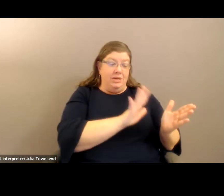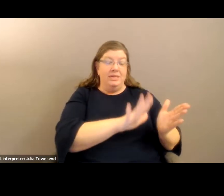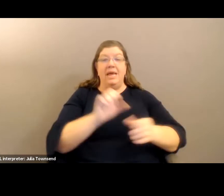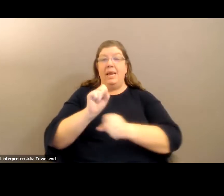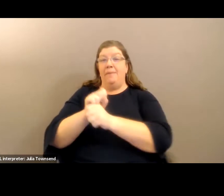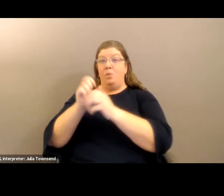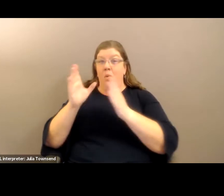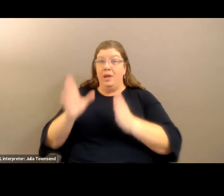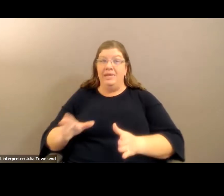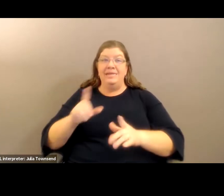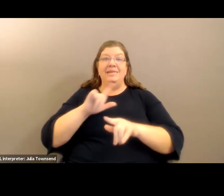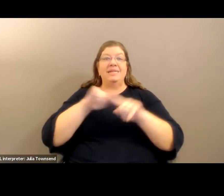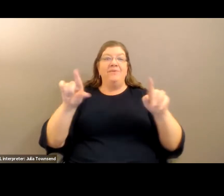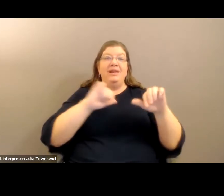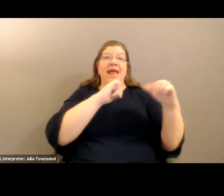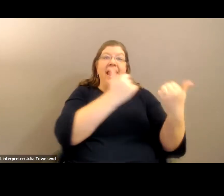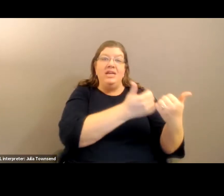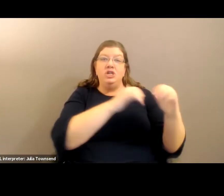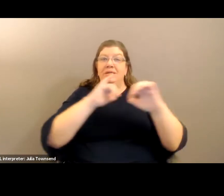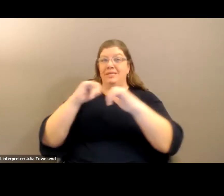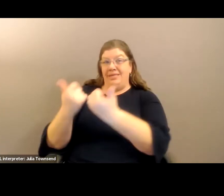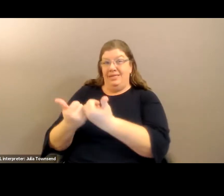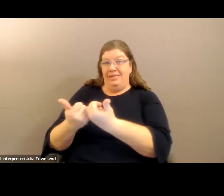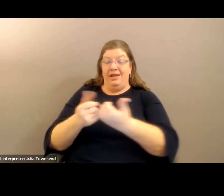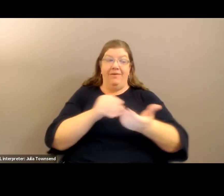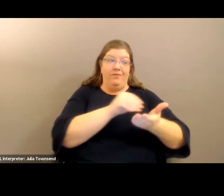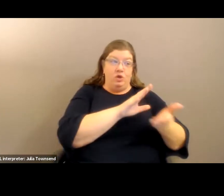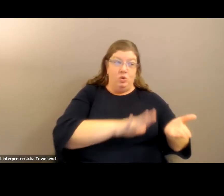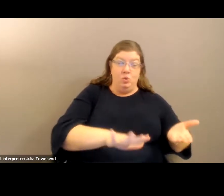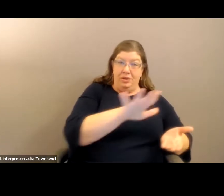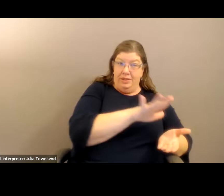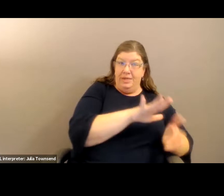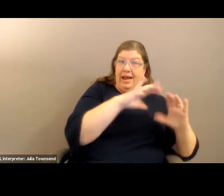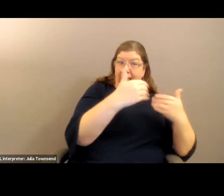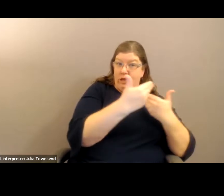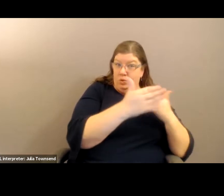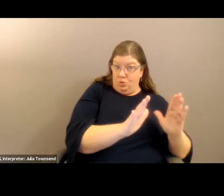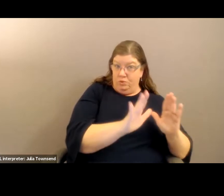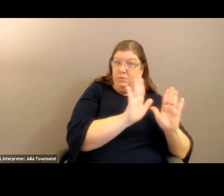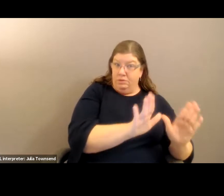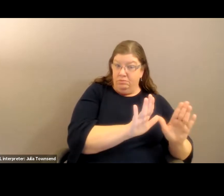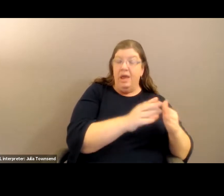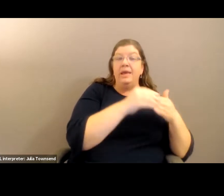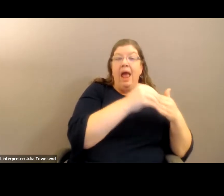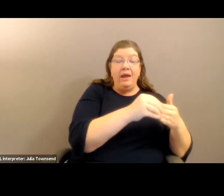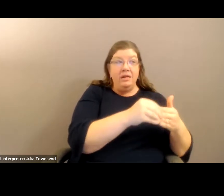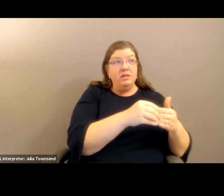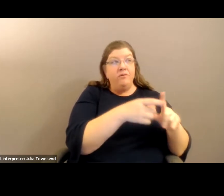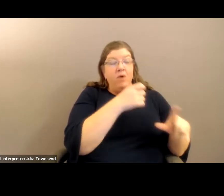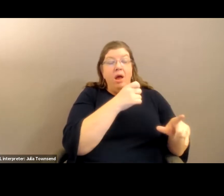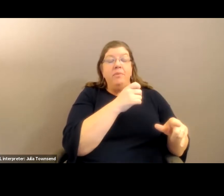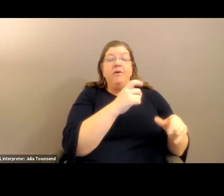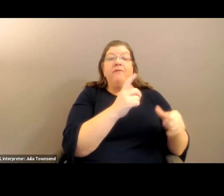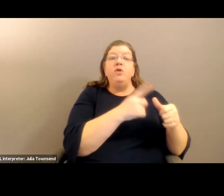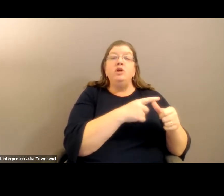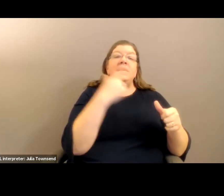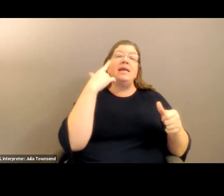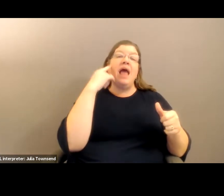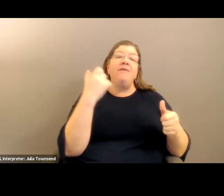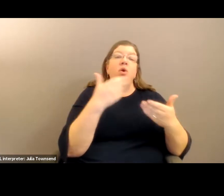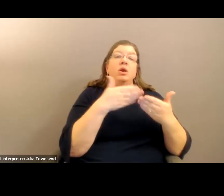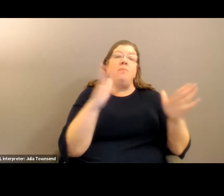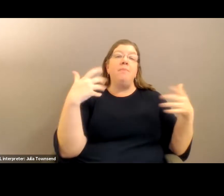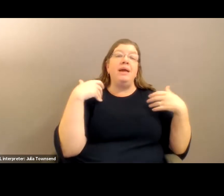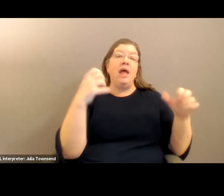there are two different agencies. For our students, when classrooms, we're looking at guidance from the California Public Health